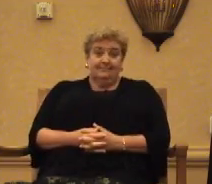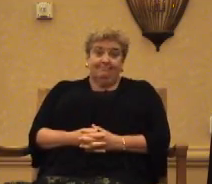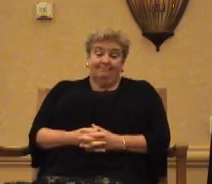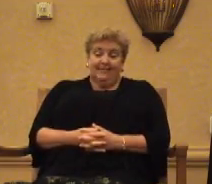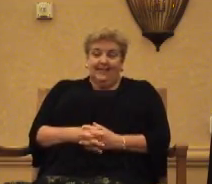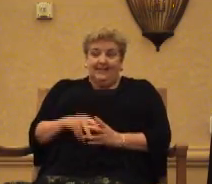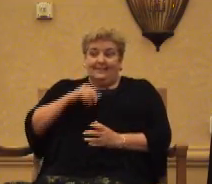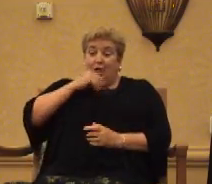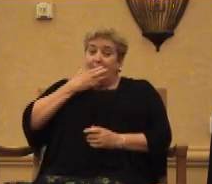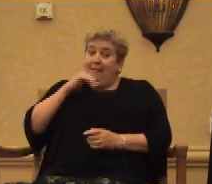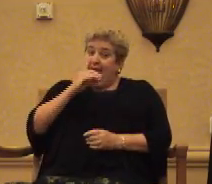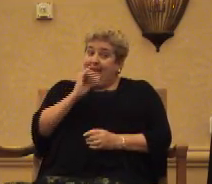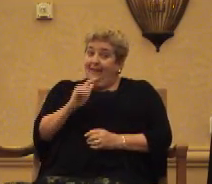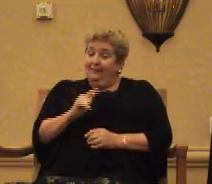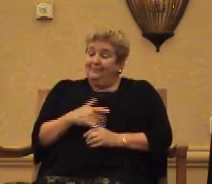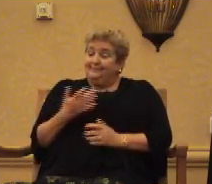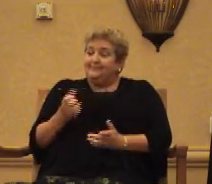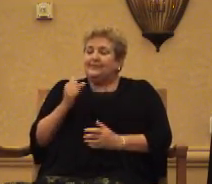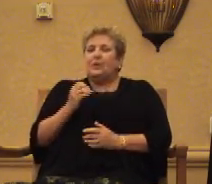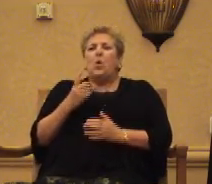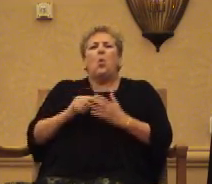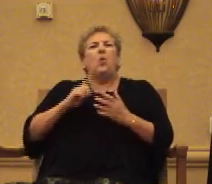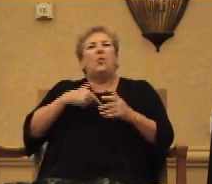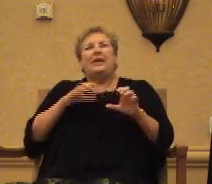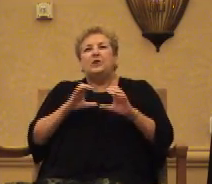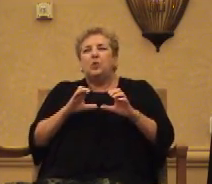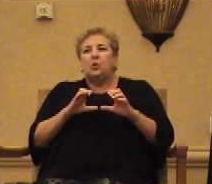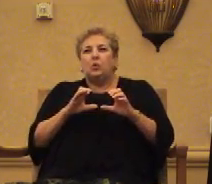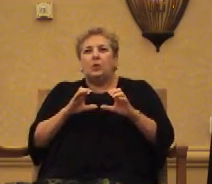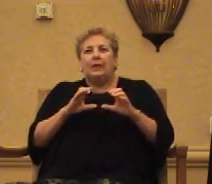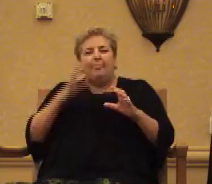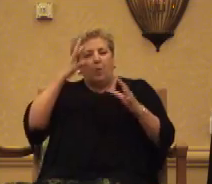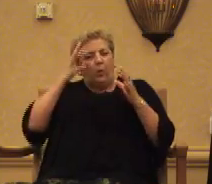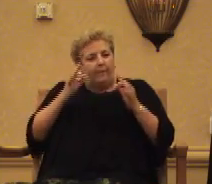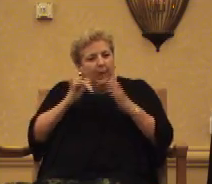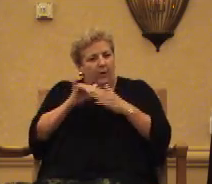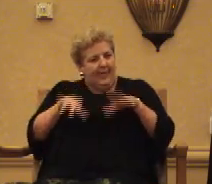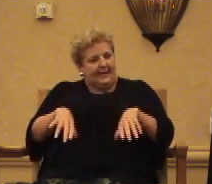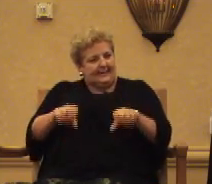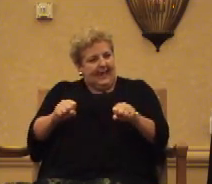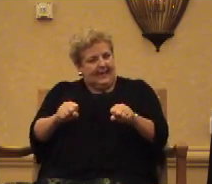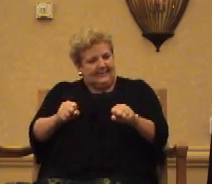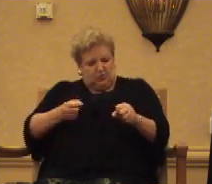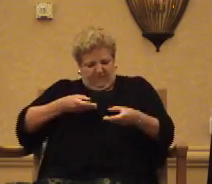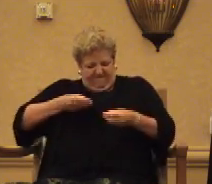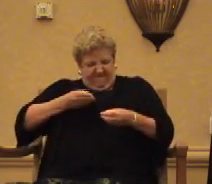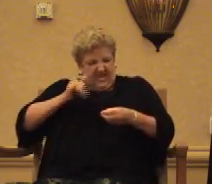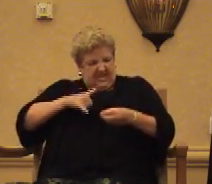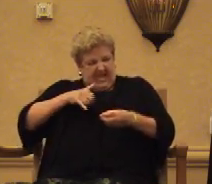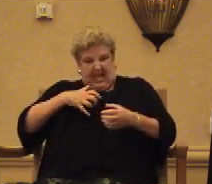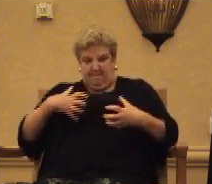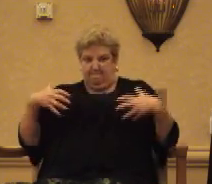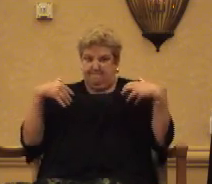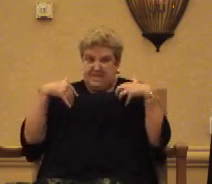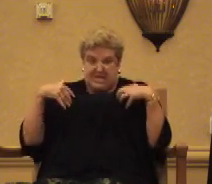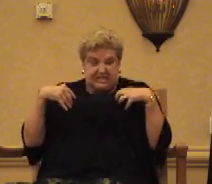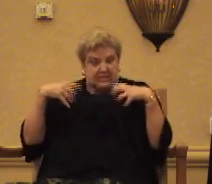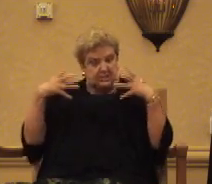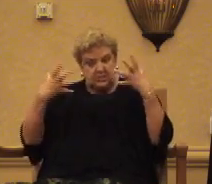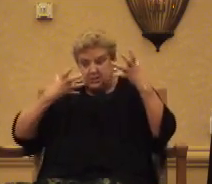And what we do, the willpower that it takes to feed the beast is amazing. So I